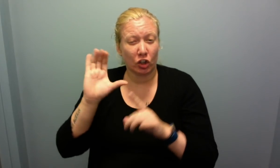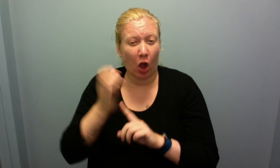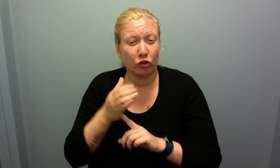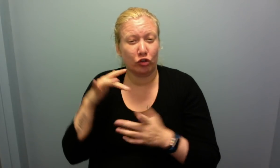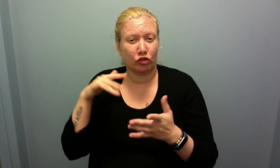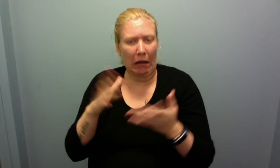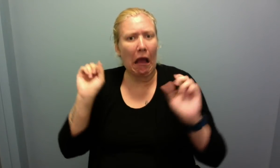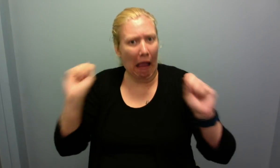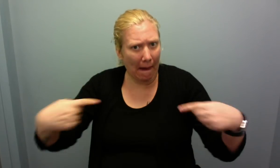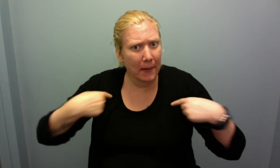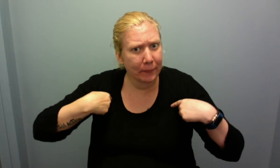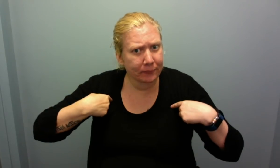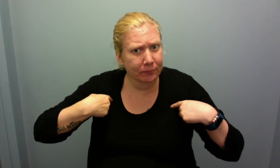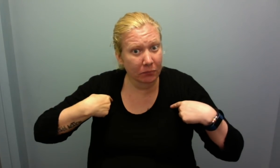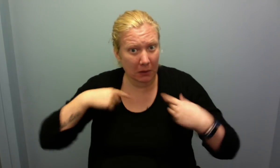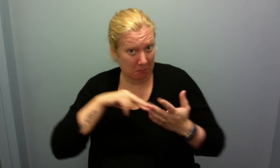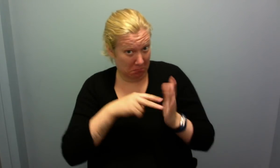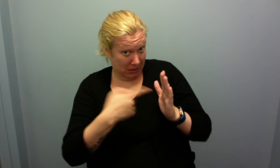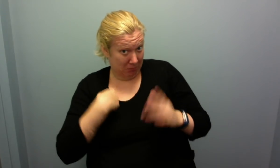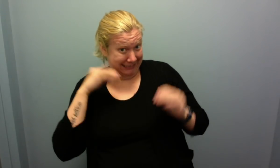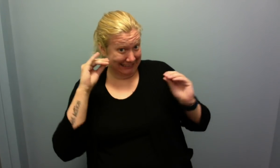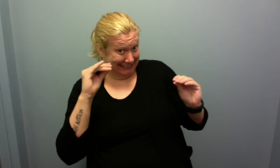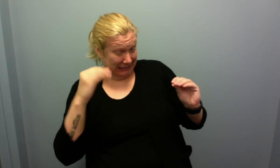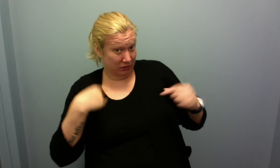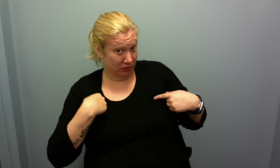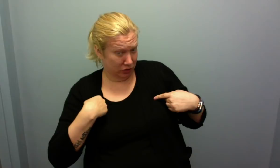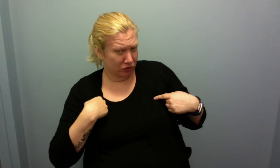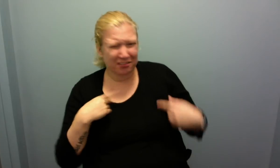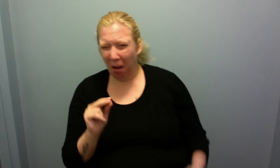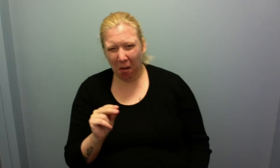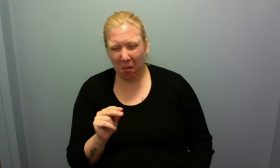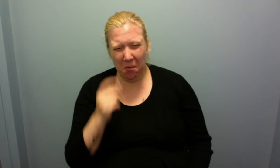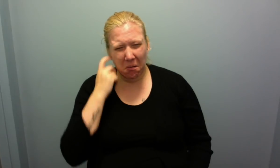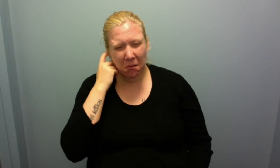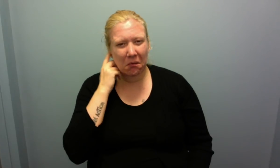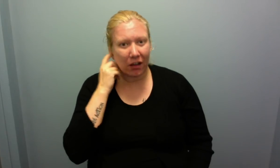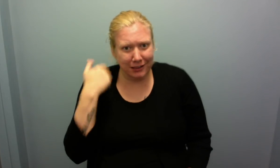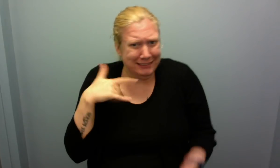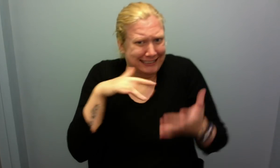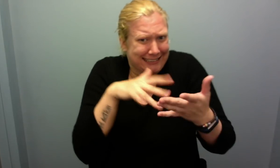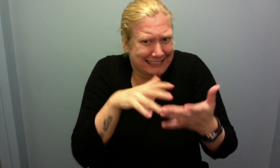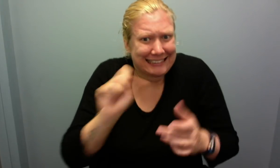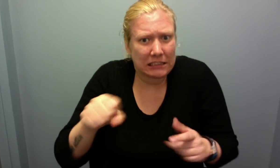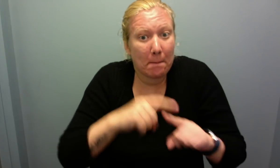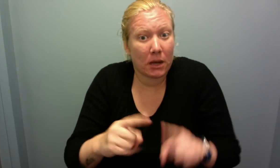in African American culture, in African American studies. Does that mean I should be teaching an African American culture